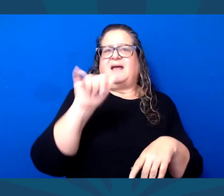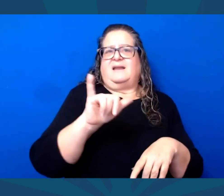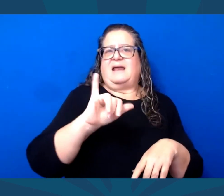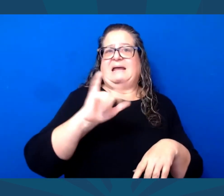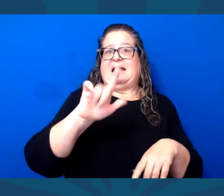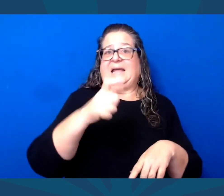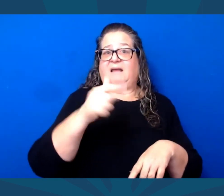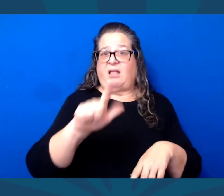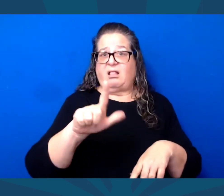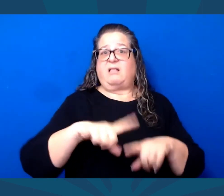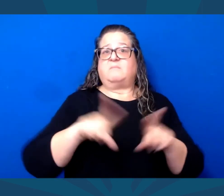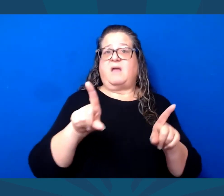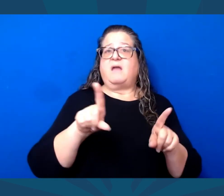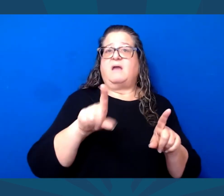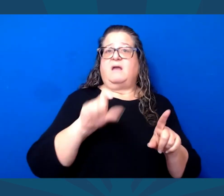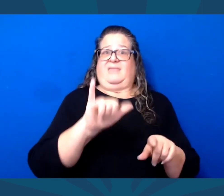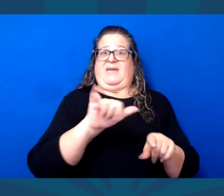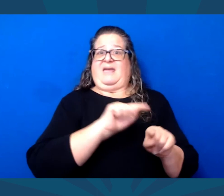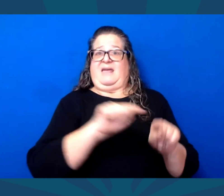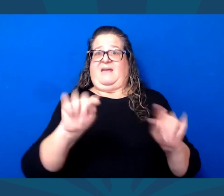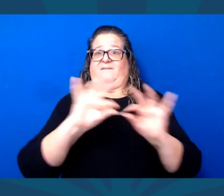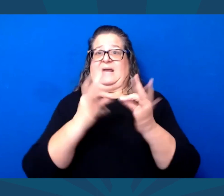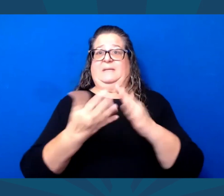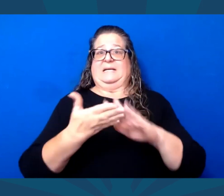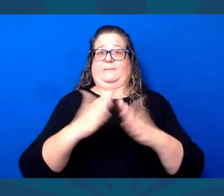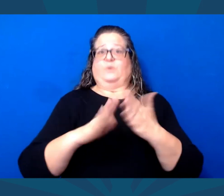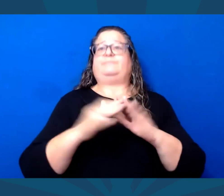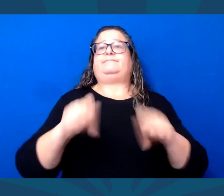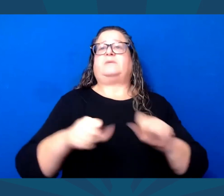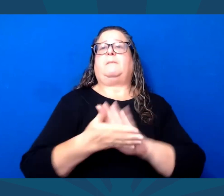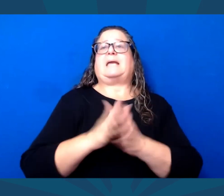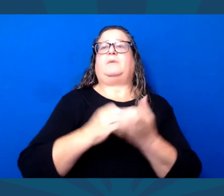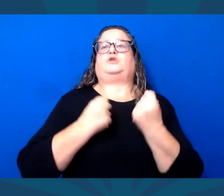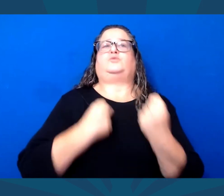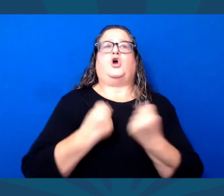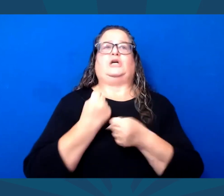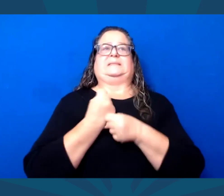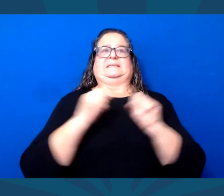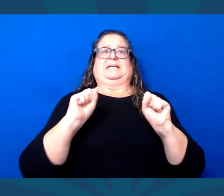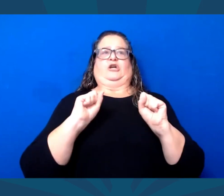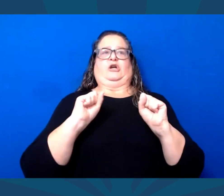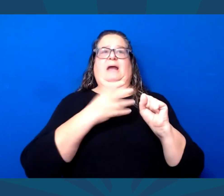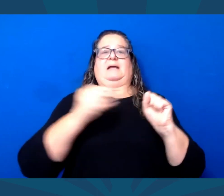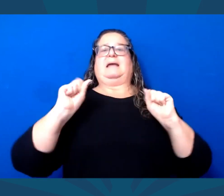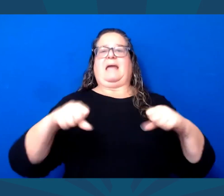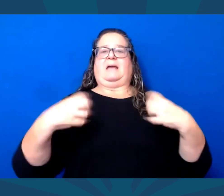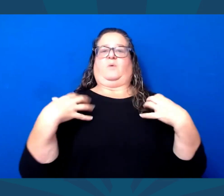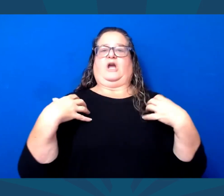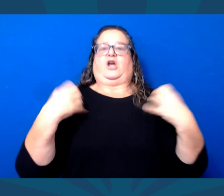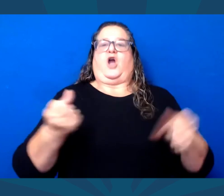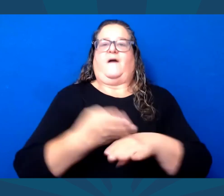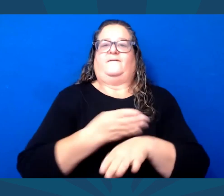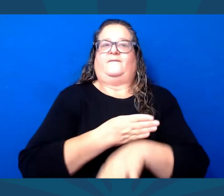So families and communities are strong, secure, and resilient.